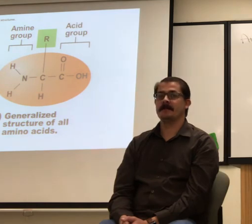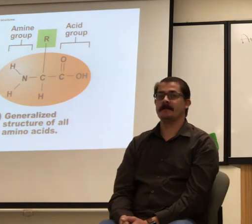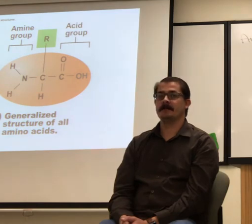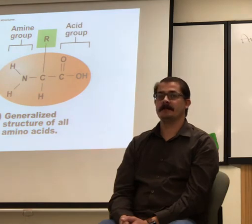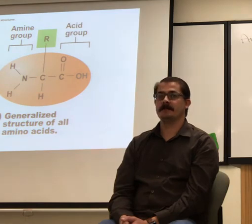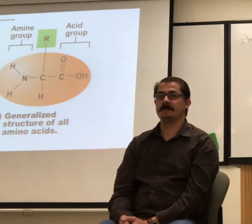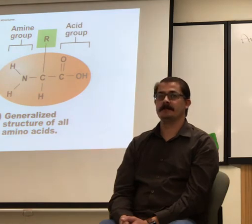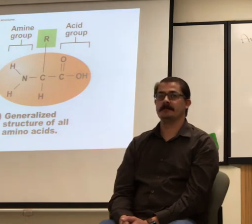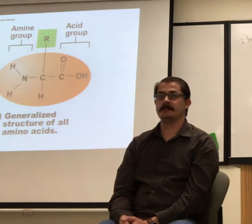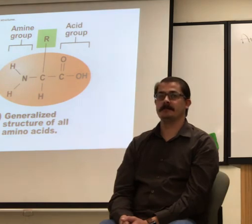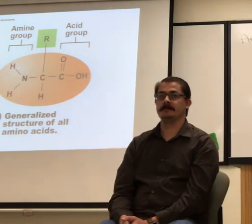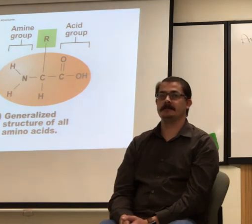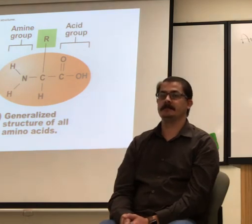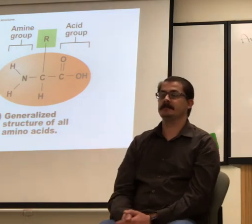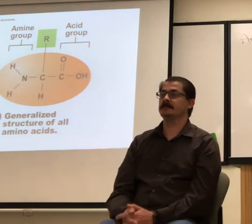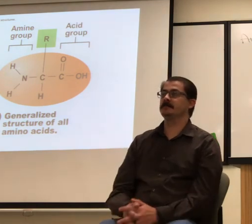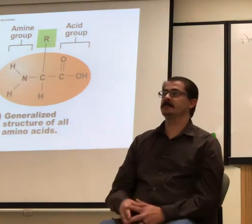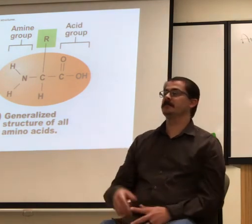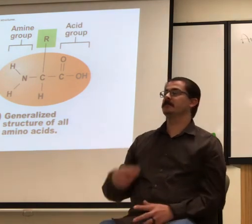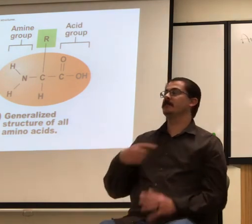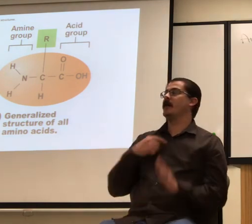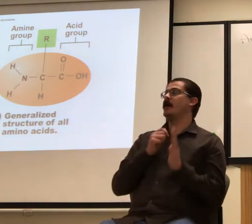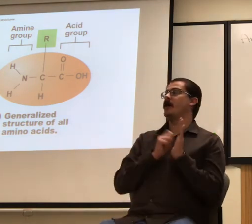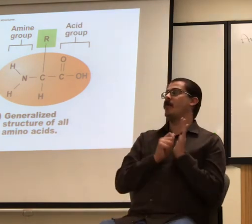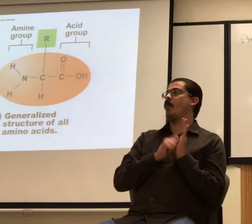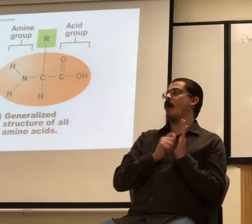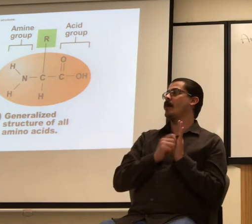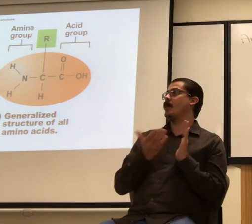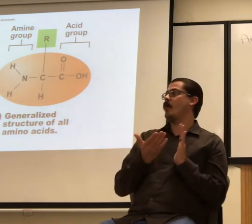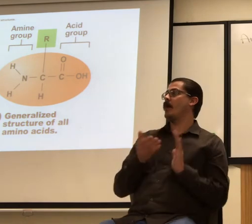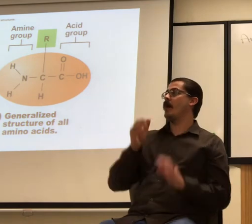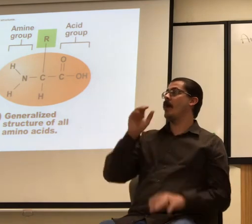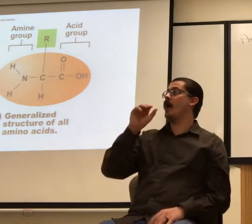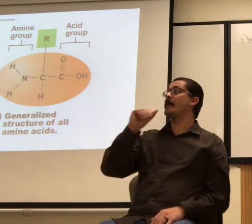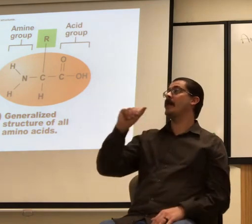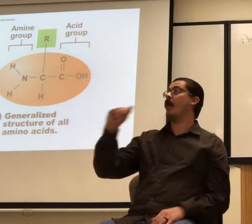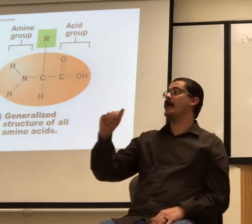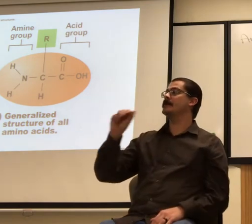What I'm writing is amino acids are the building blocks, the monomers,